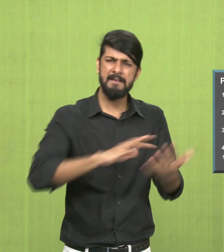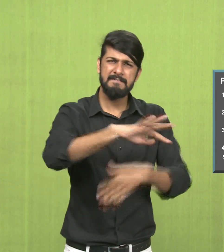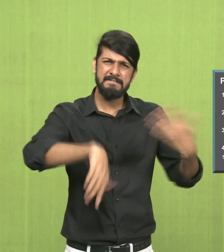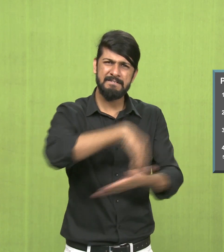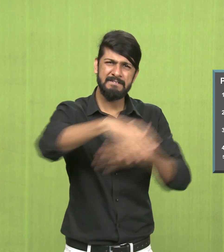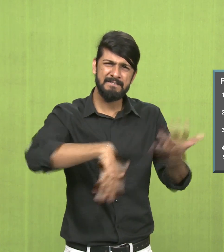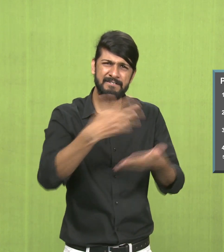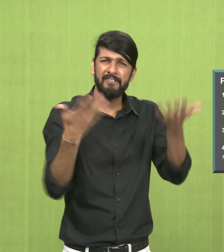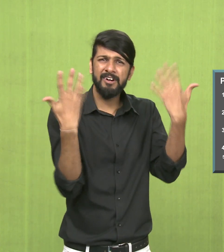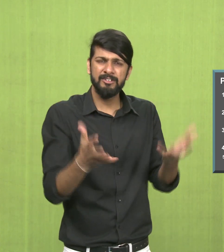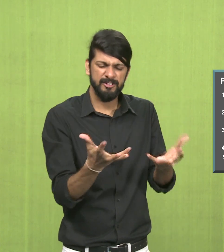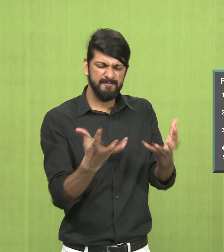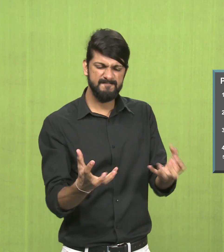All these items are mixed together